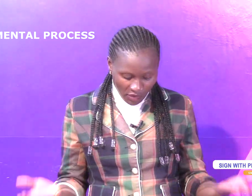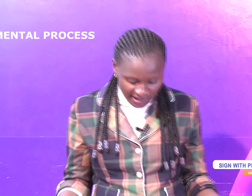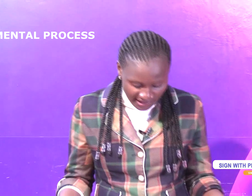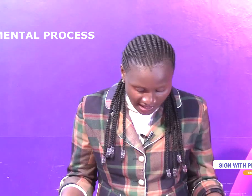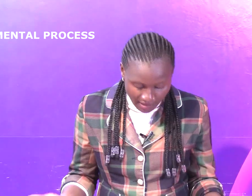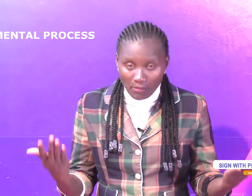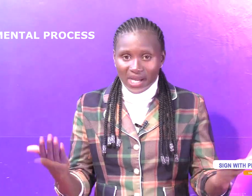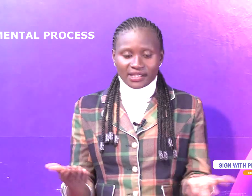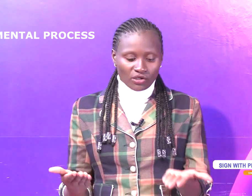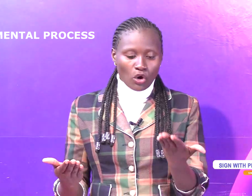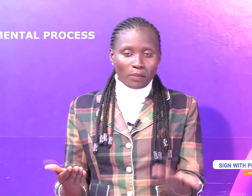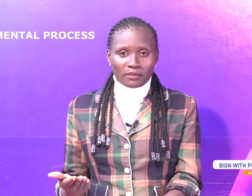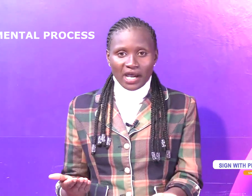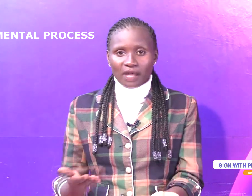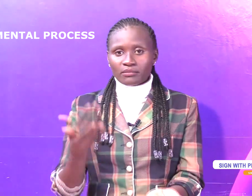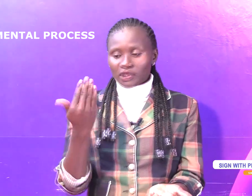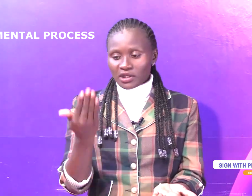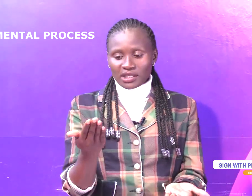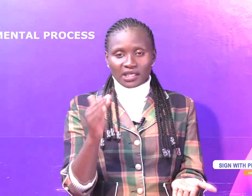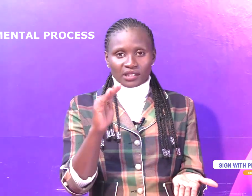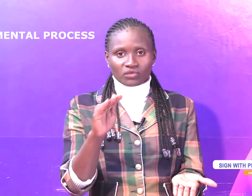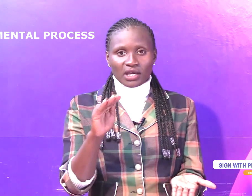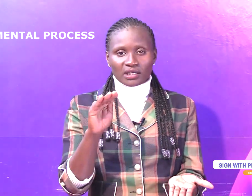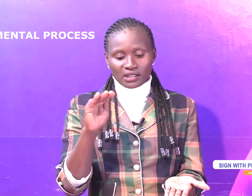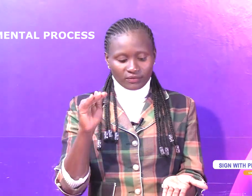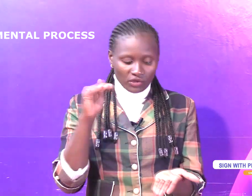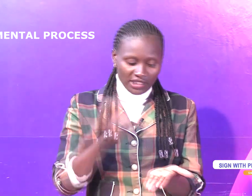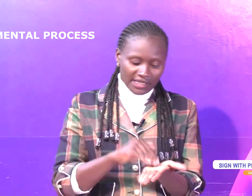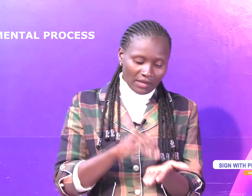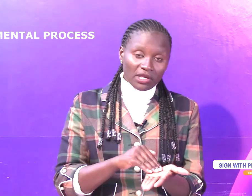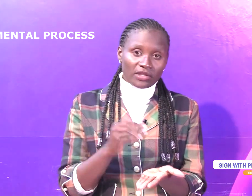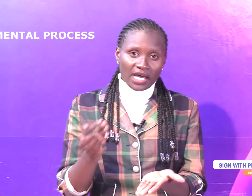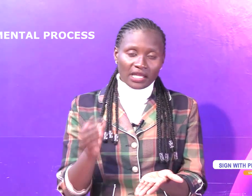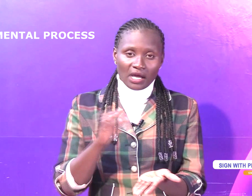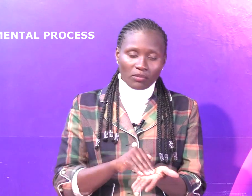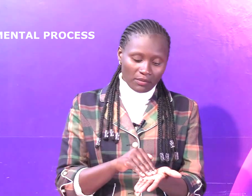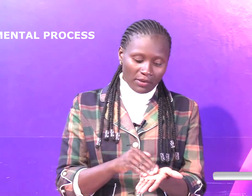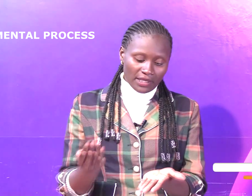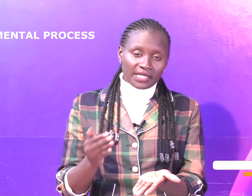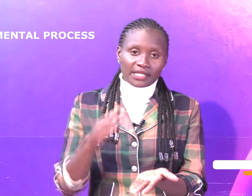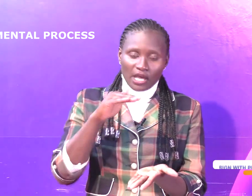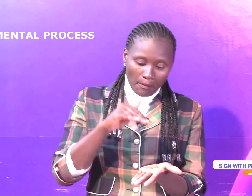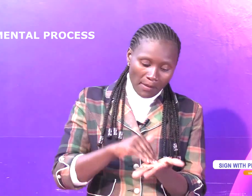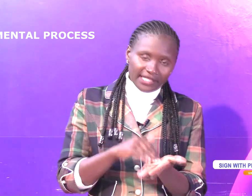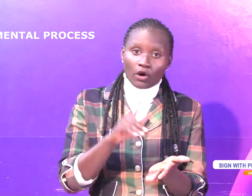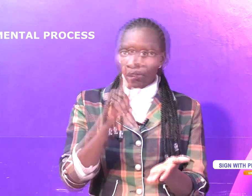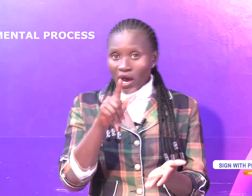the matter? So open palm, then this one you're just tapping on the other open palm like this. Matter. What is the